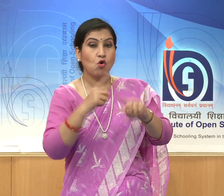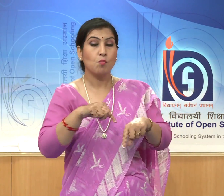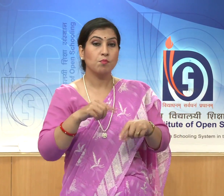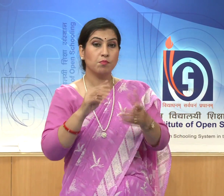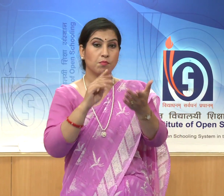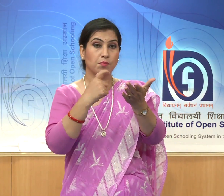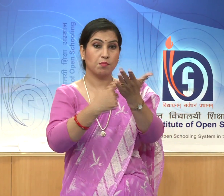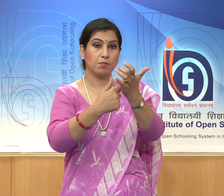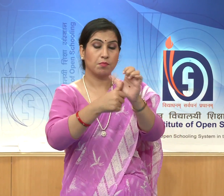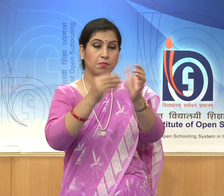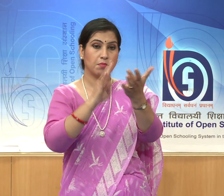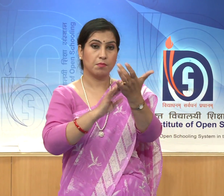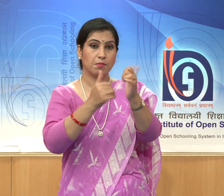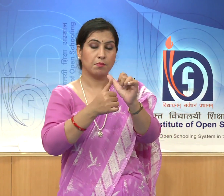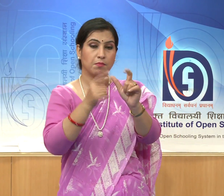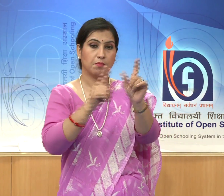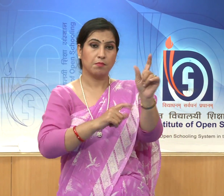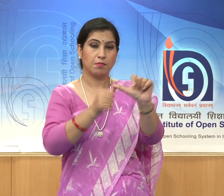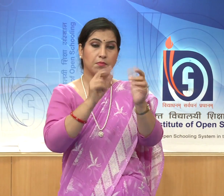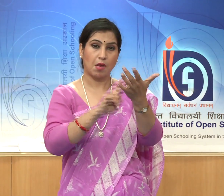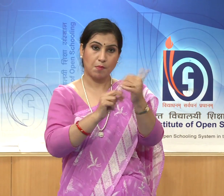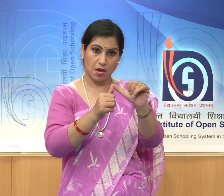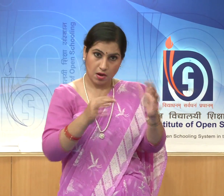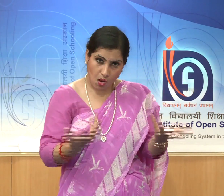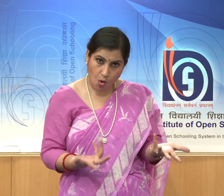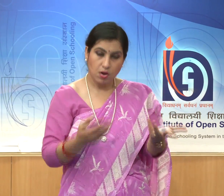from Ramayana and Mahabharata.